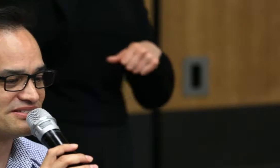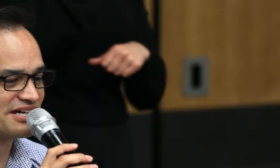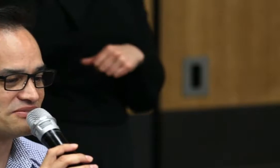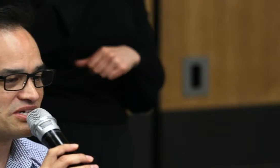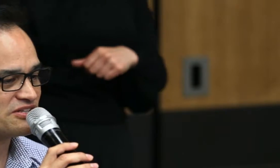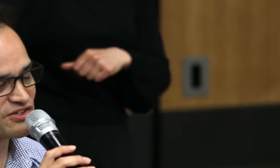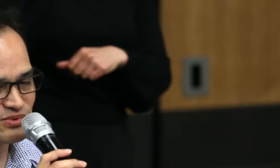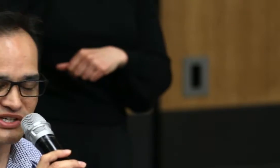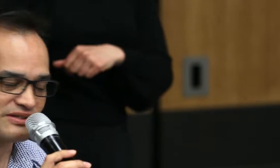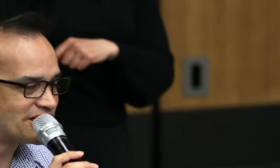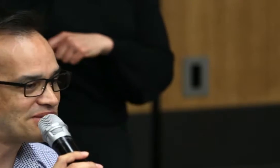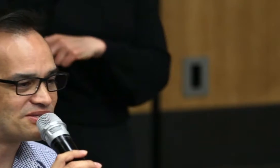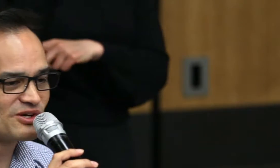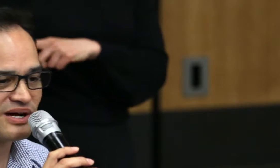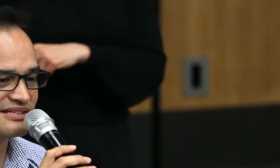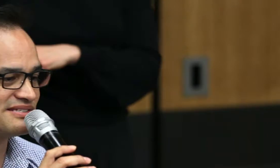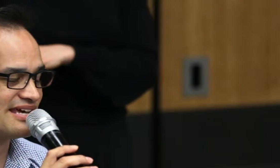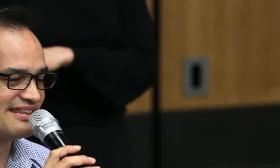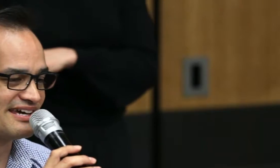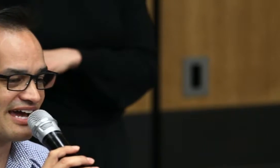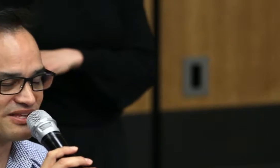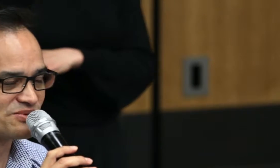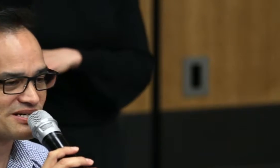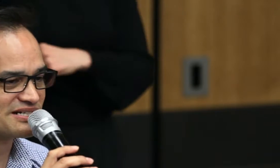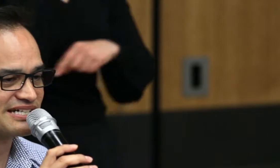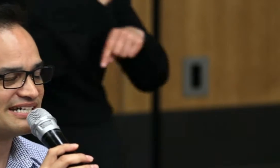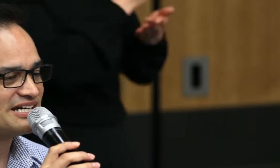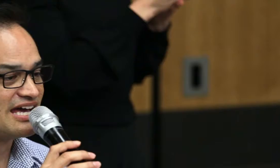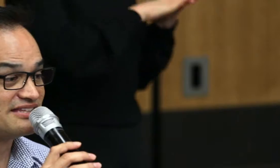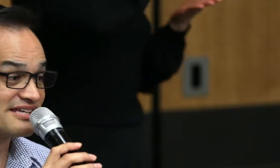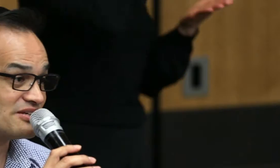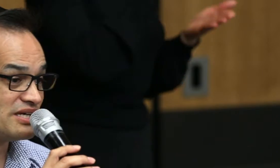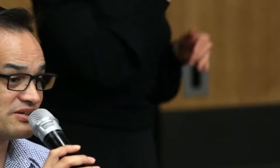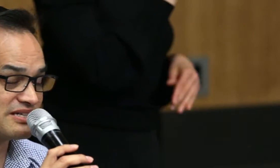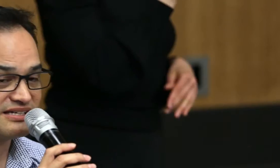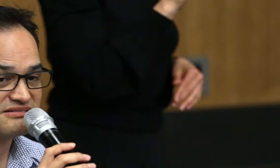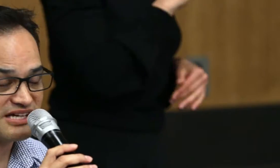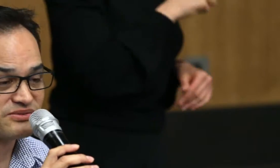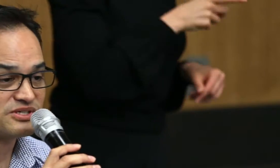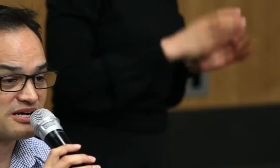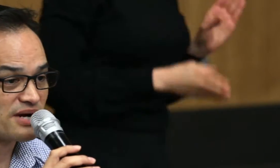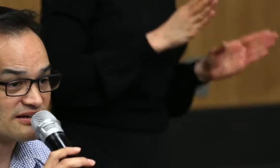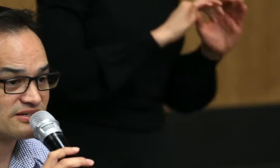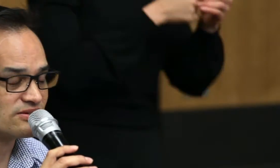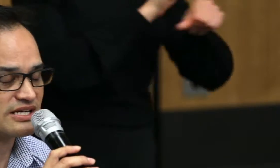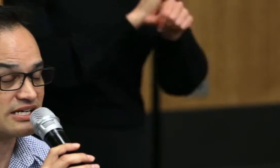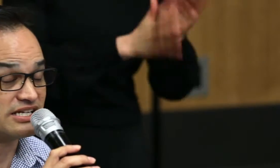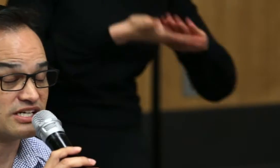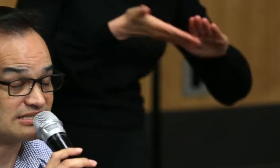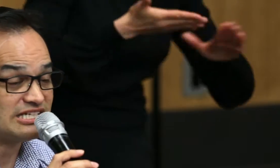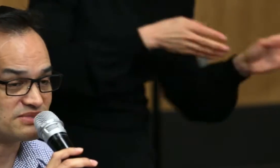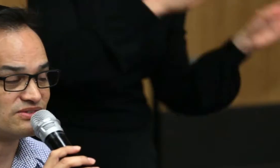idea is the first week you're learning about the robots and then how they work, and then the second week you're getting together with a partner